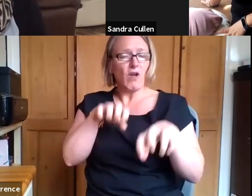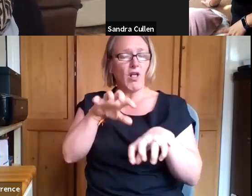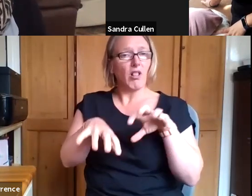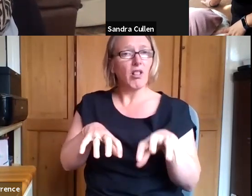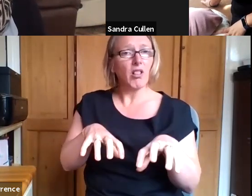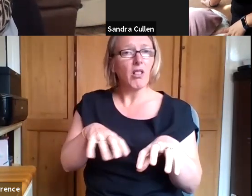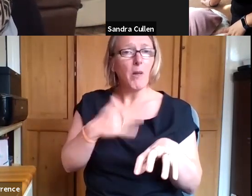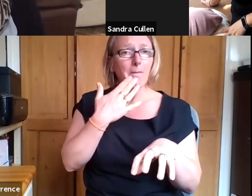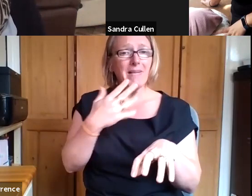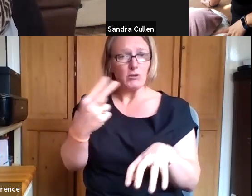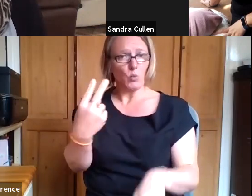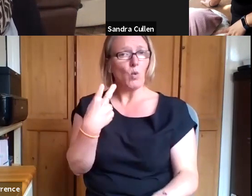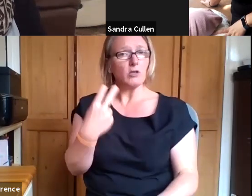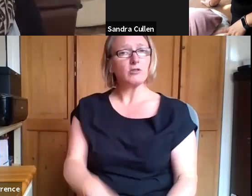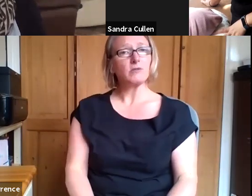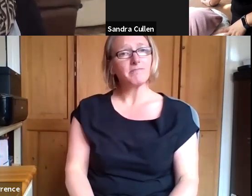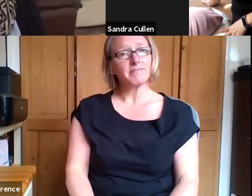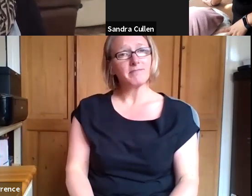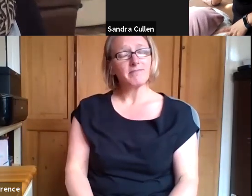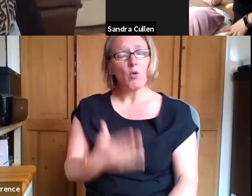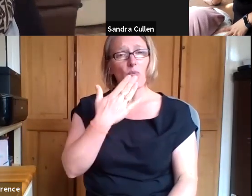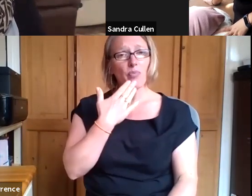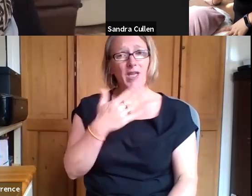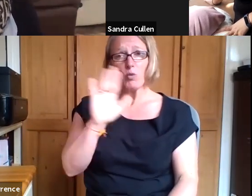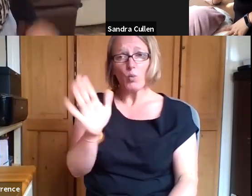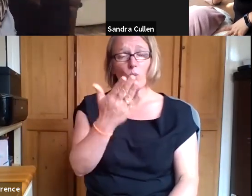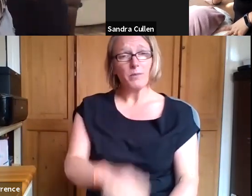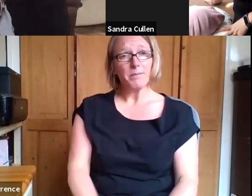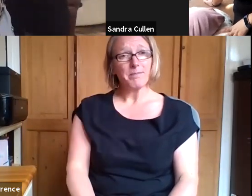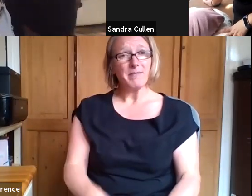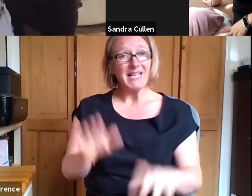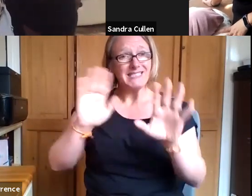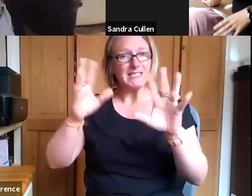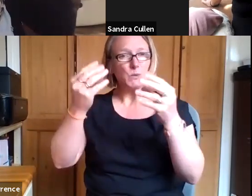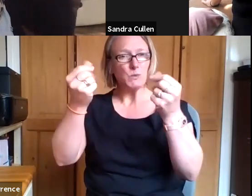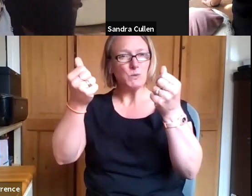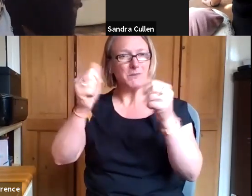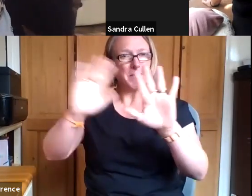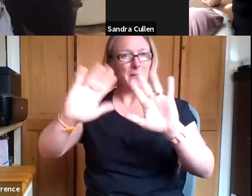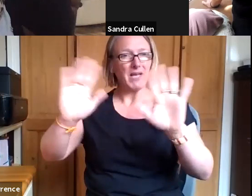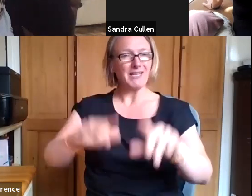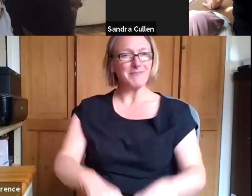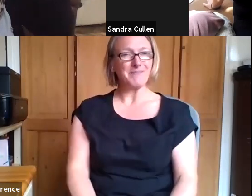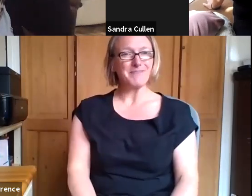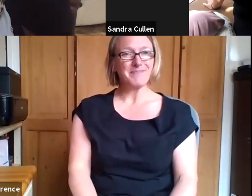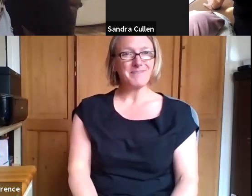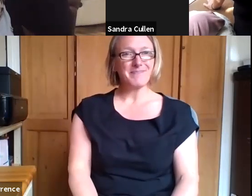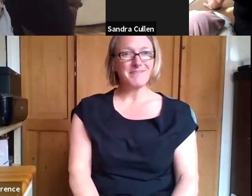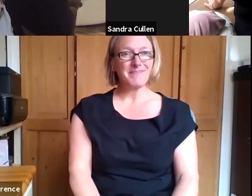please do come and watch. So thank you guys, and I'll see you again. Bye everyone. Bye.